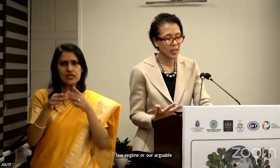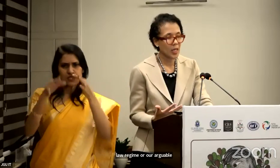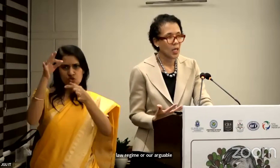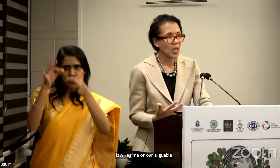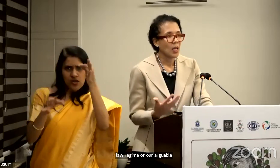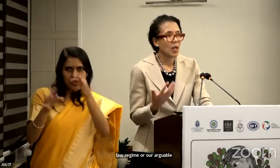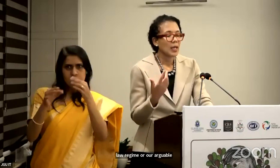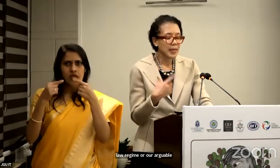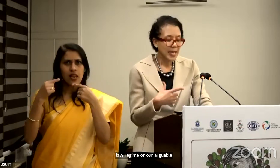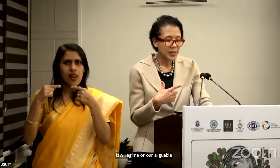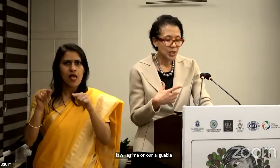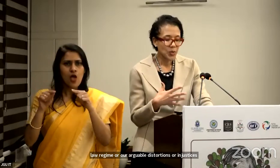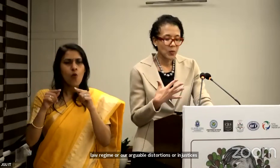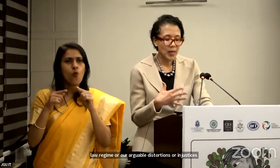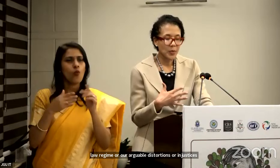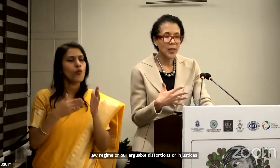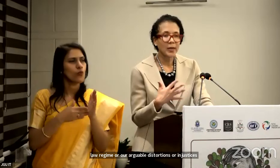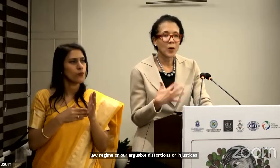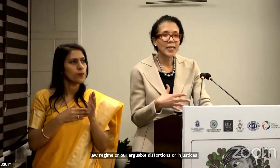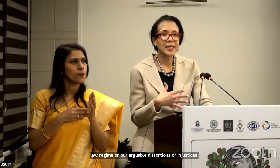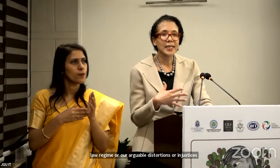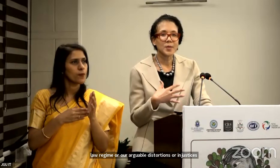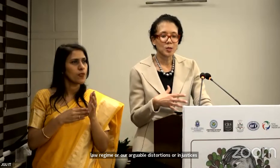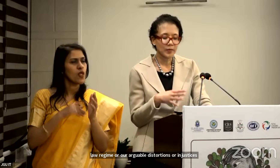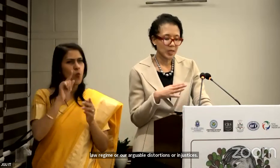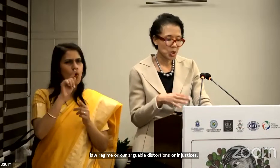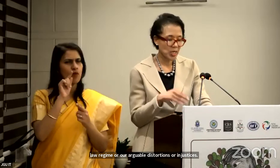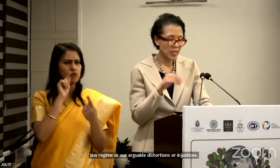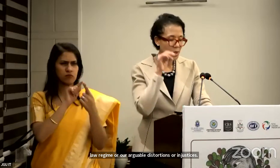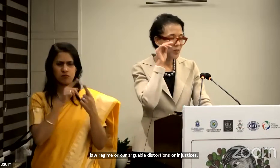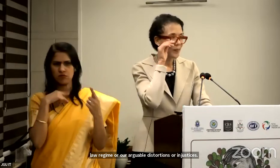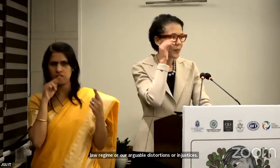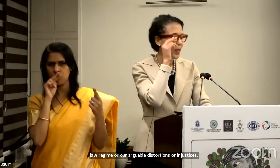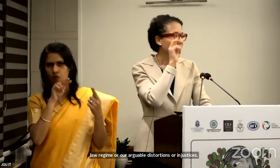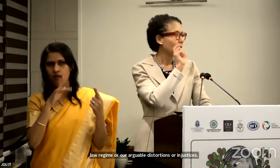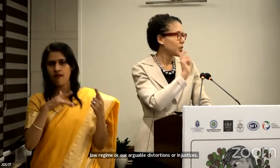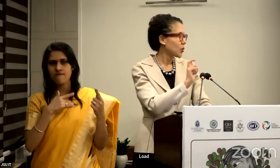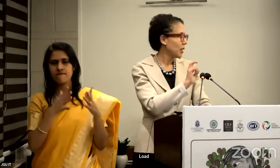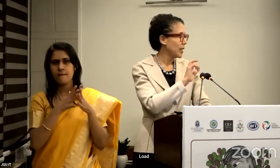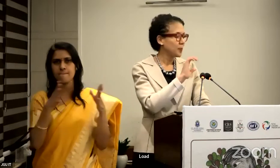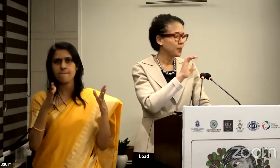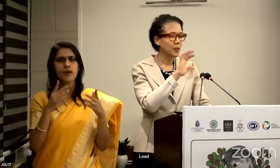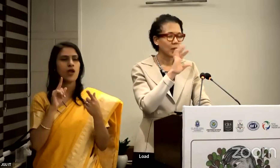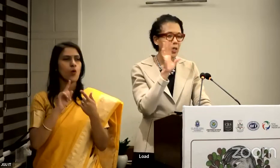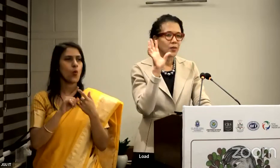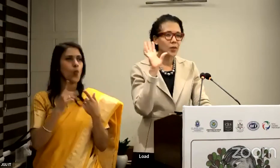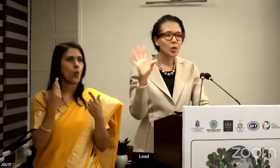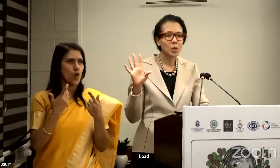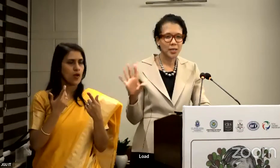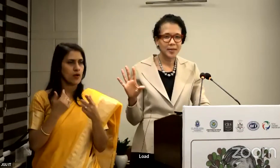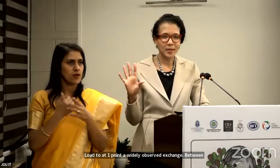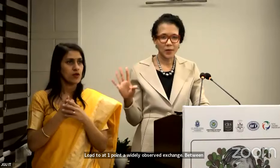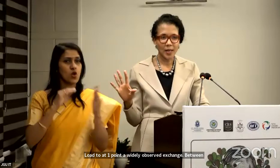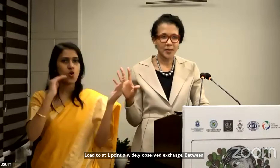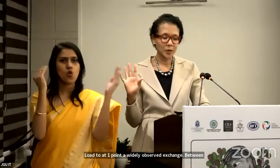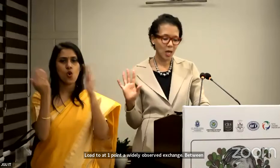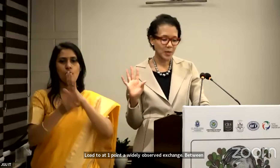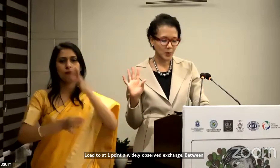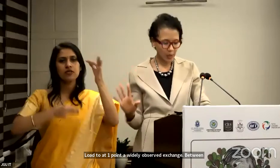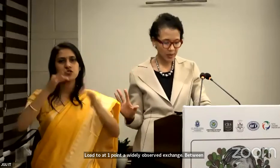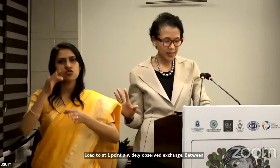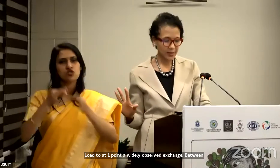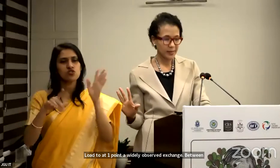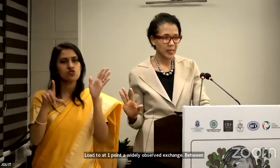injustices, led to at one point a widely observed exchange between the global justice philosopher